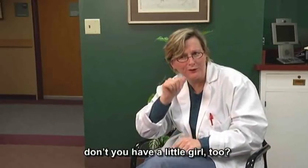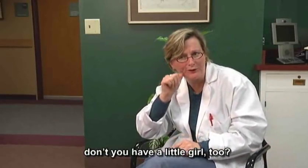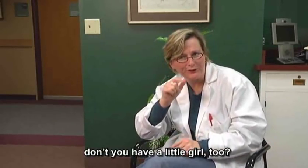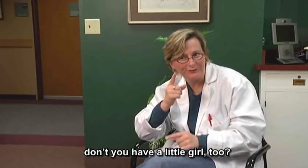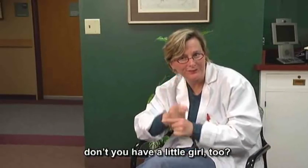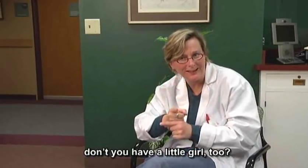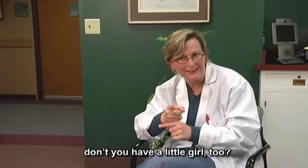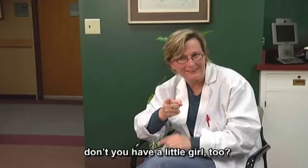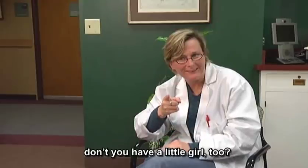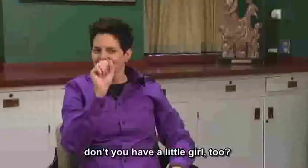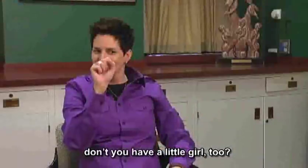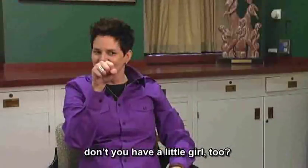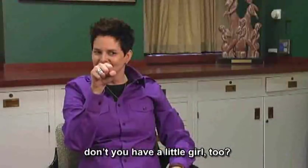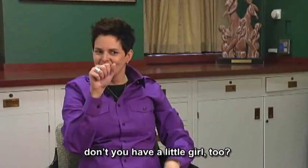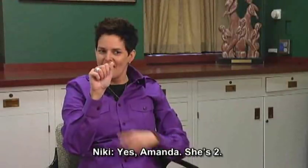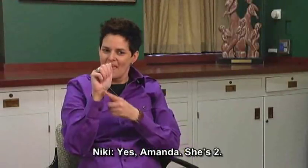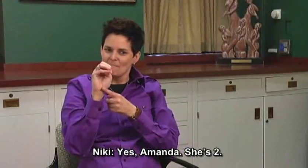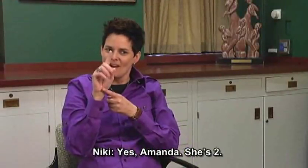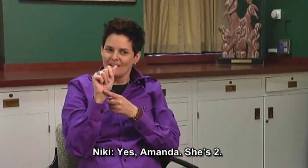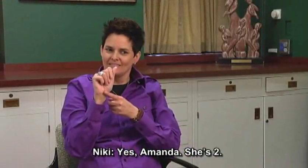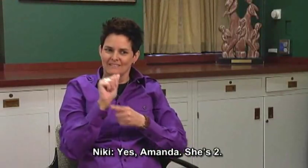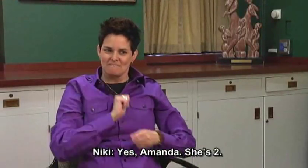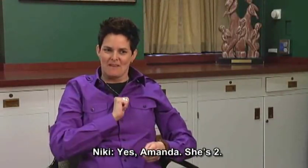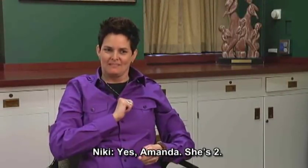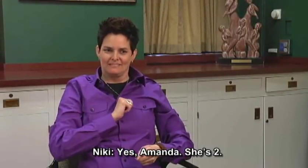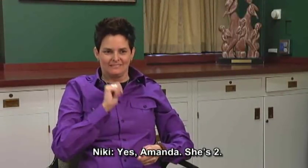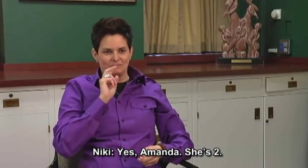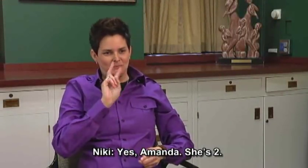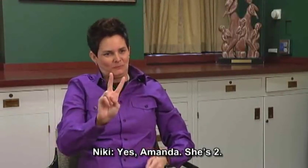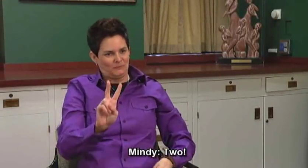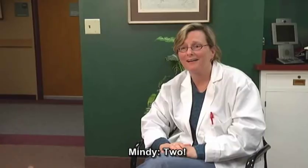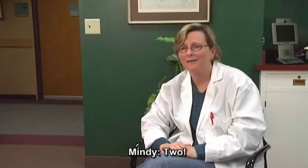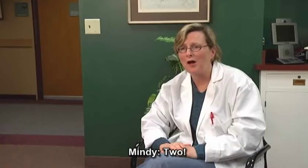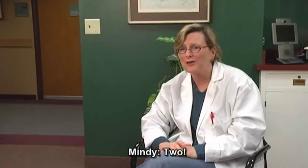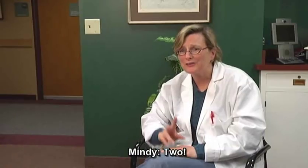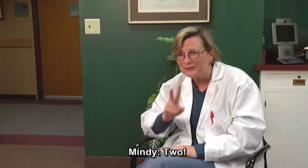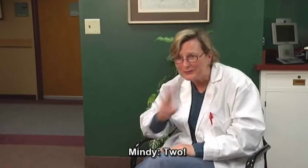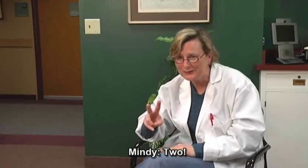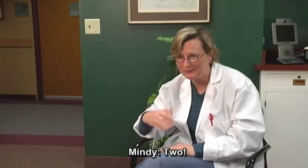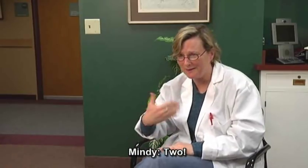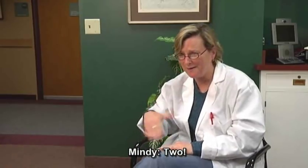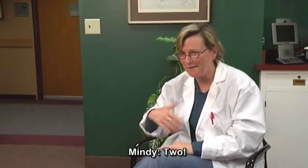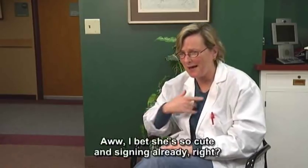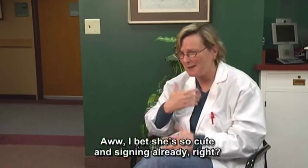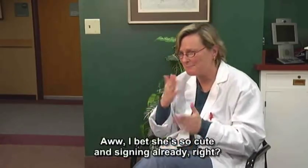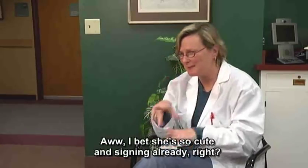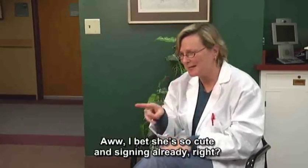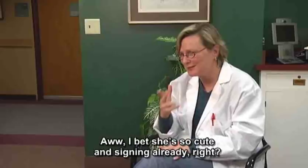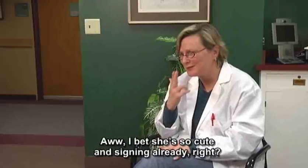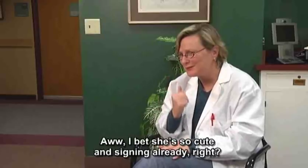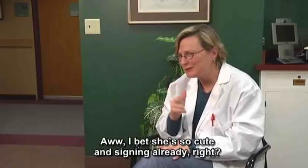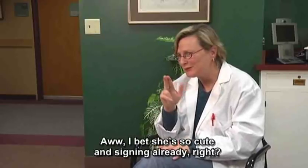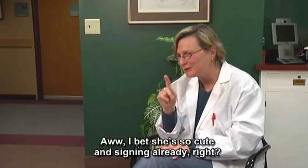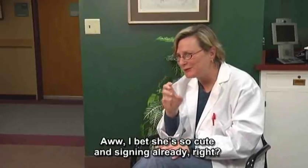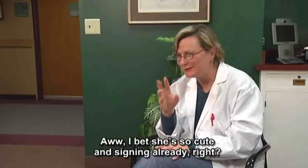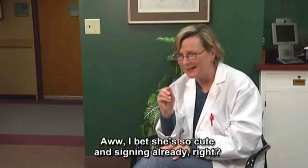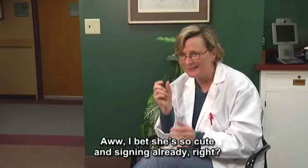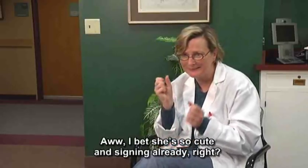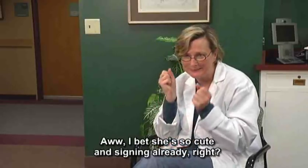too yes amanda she's two haha two aww i bet she's so cute and signing